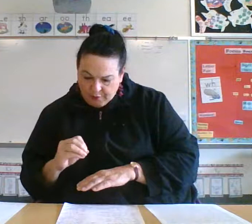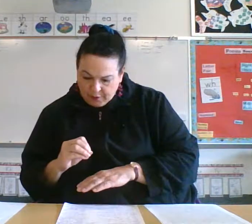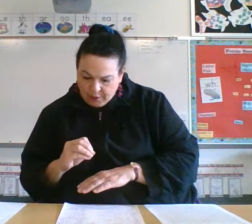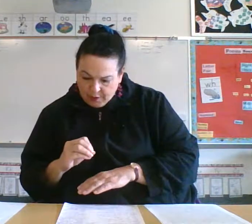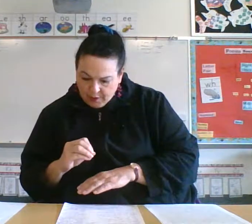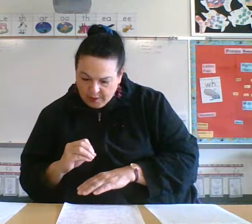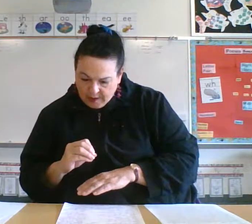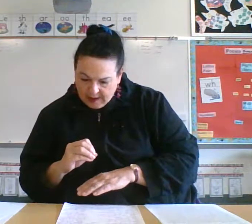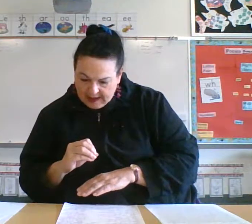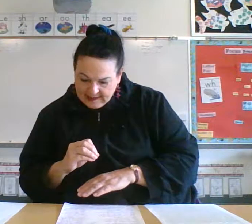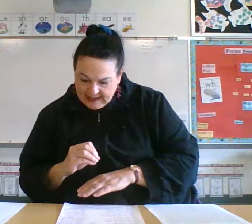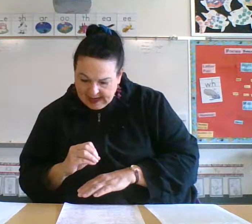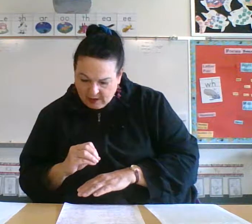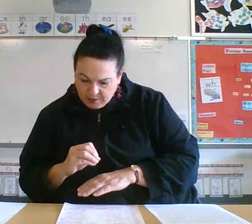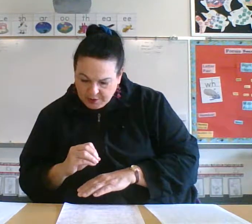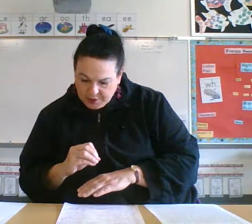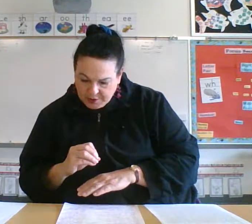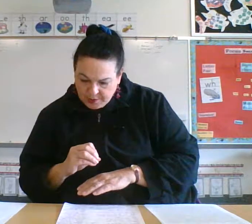over and down to